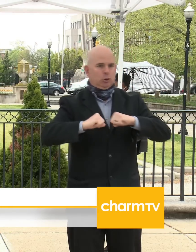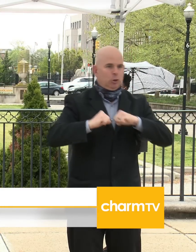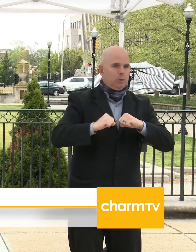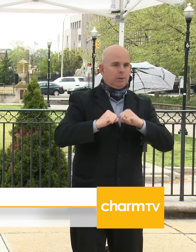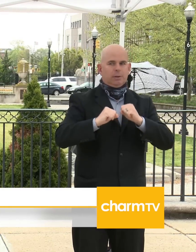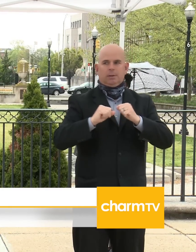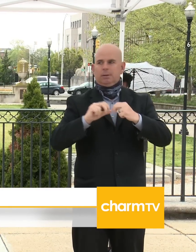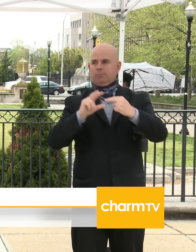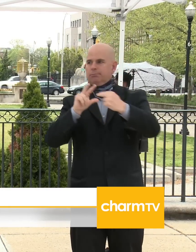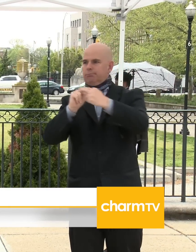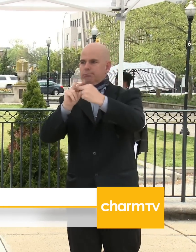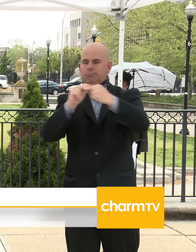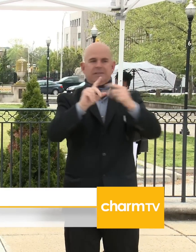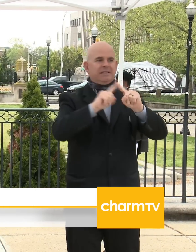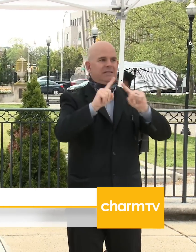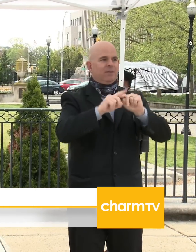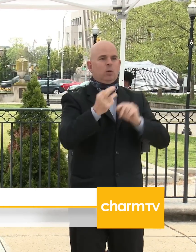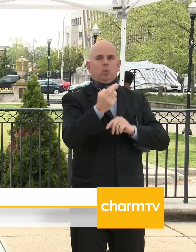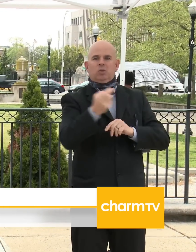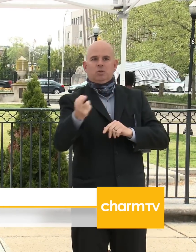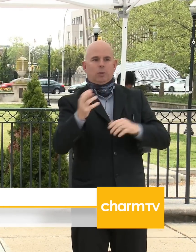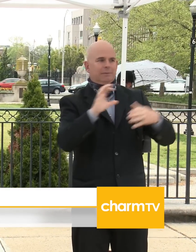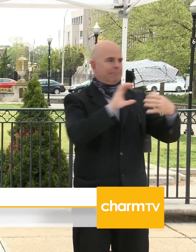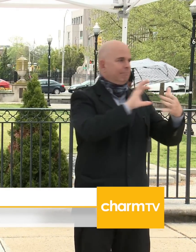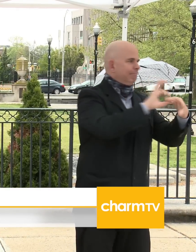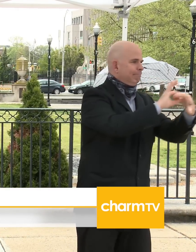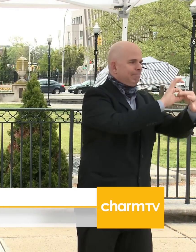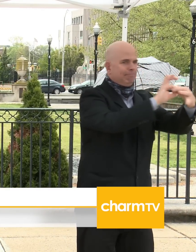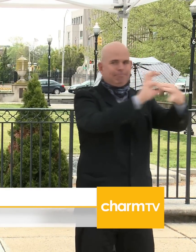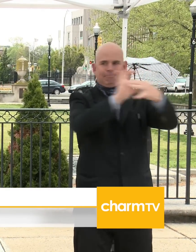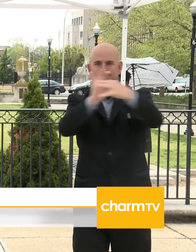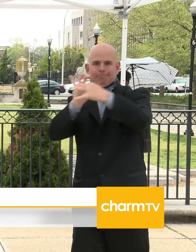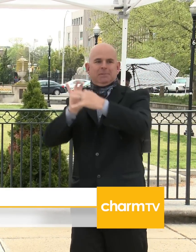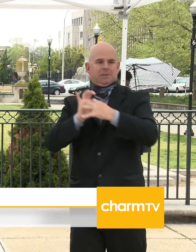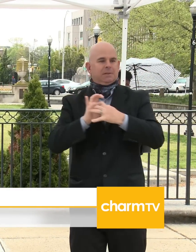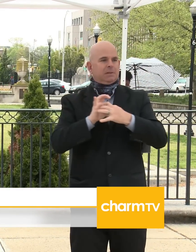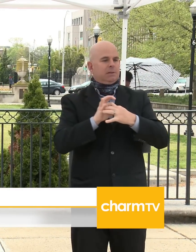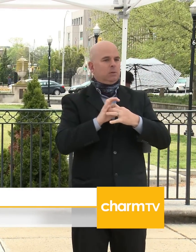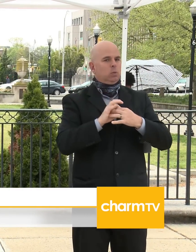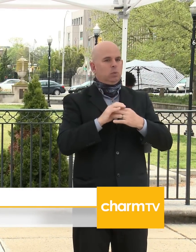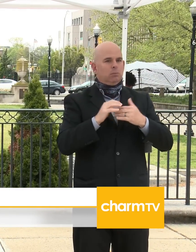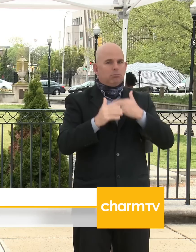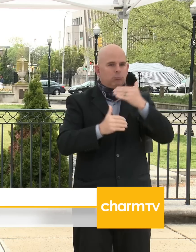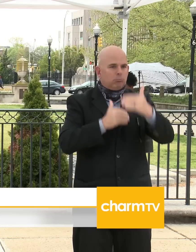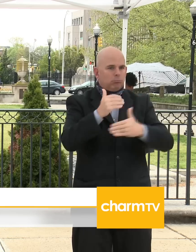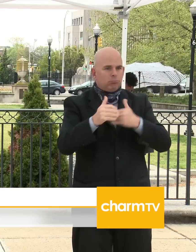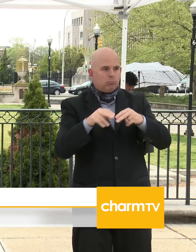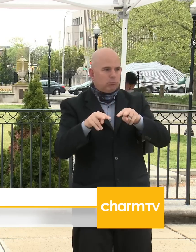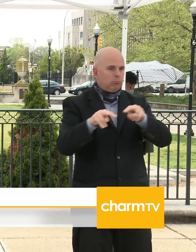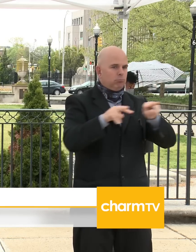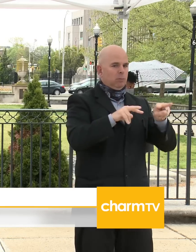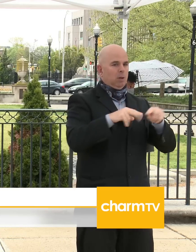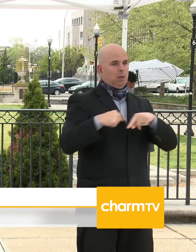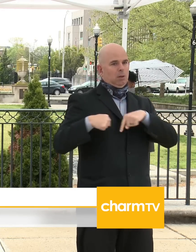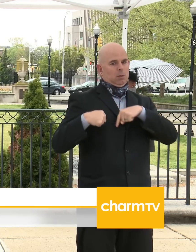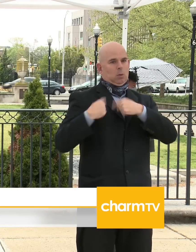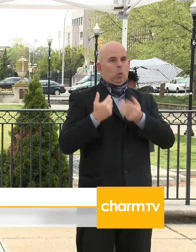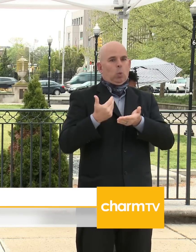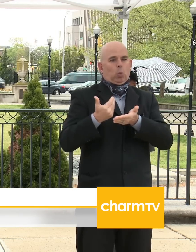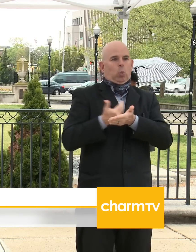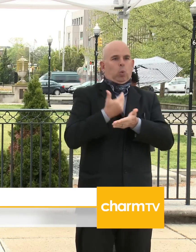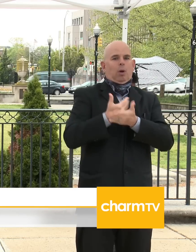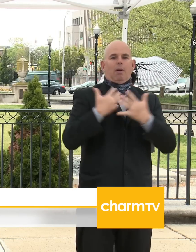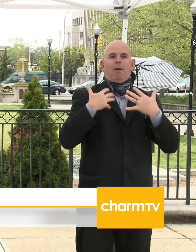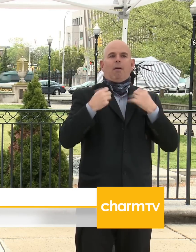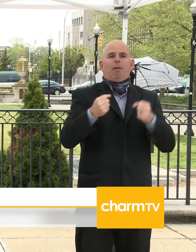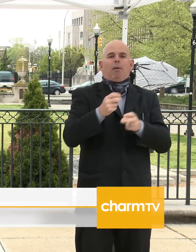experts here in Baltimore City. Over the last few weeks, we have stood up a new call center staffed by healthcare professionals